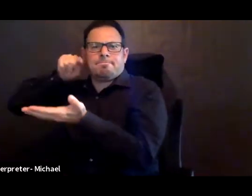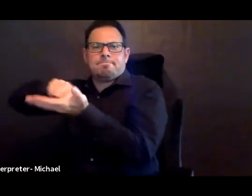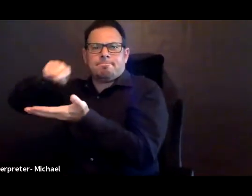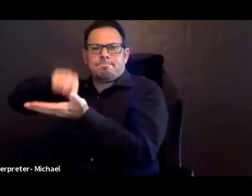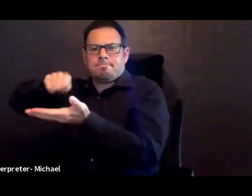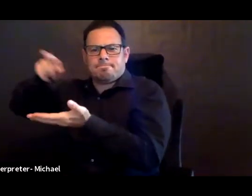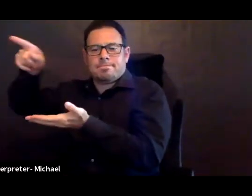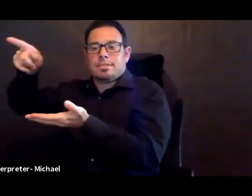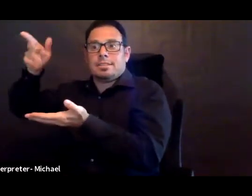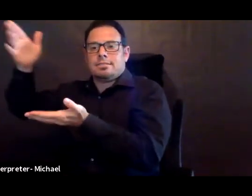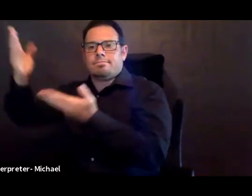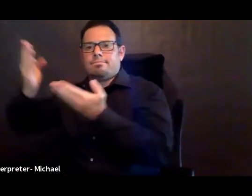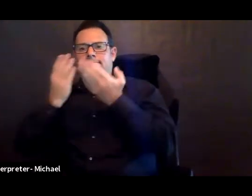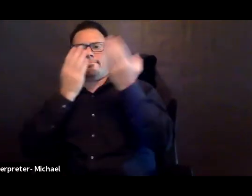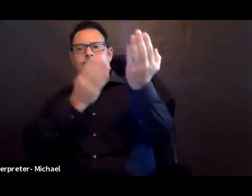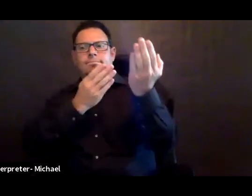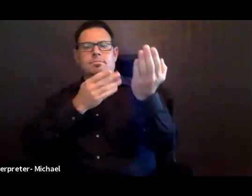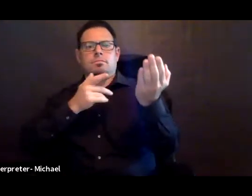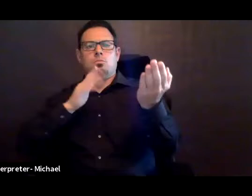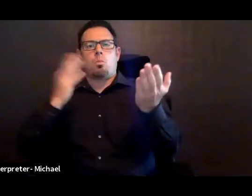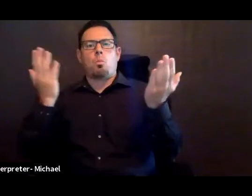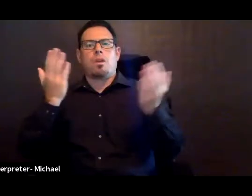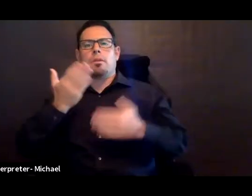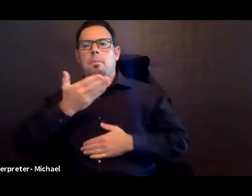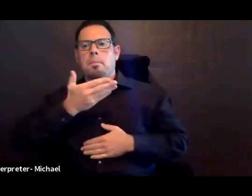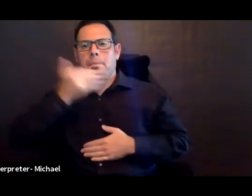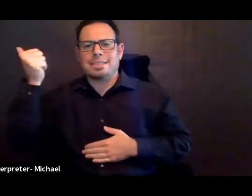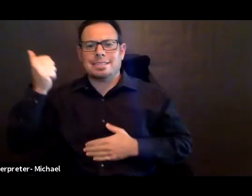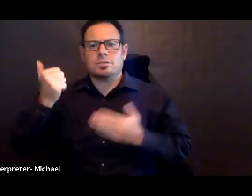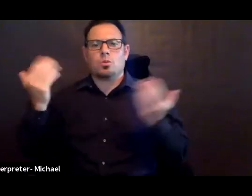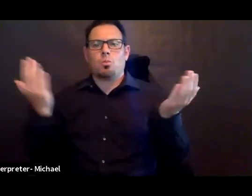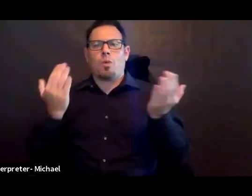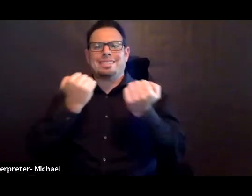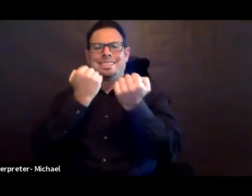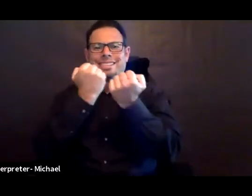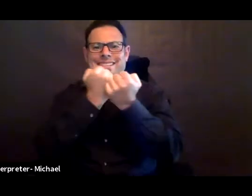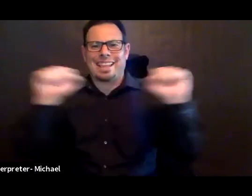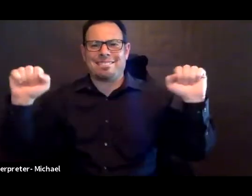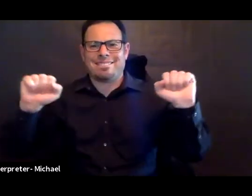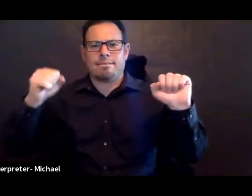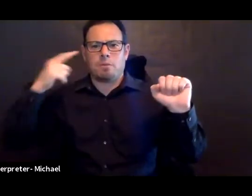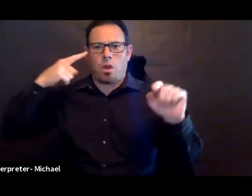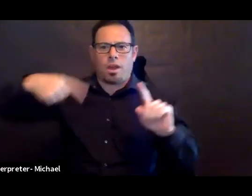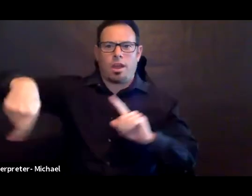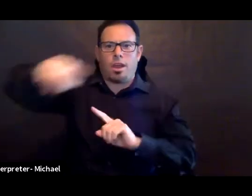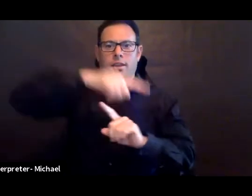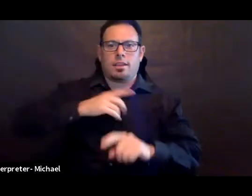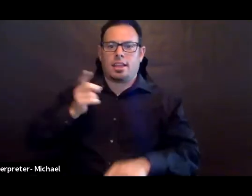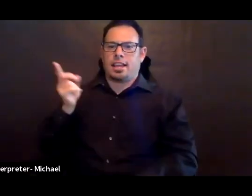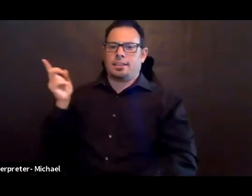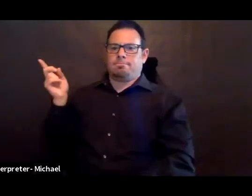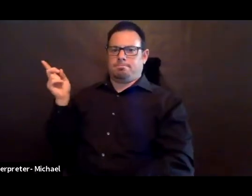but at the present time, those are not in the context of mandates. Thank you.